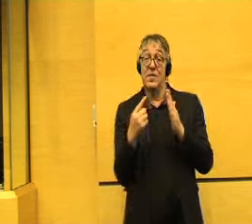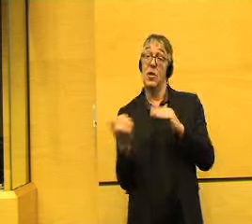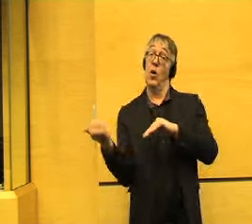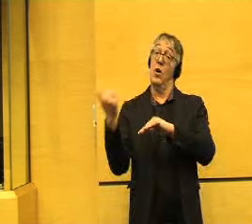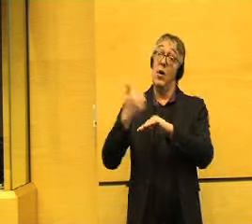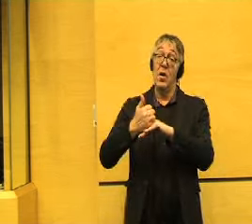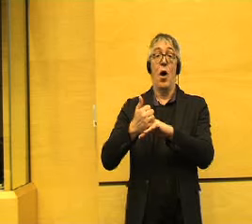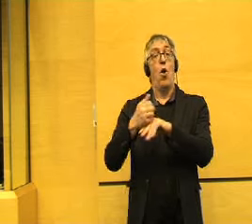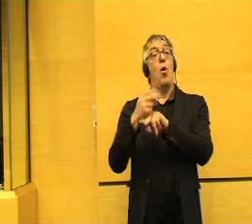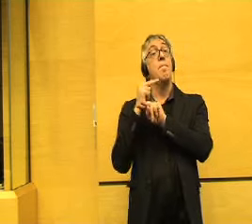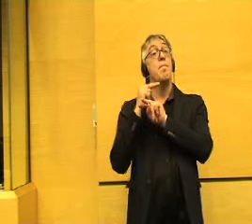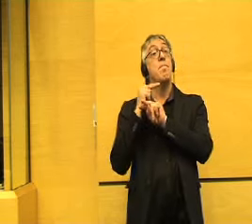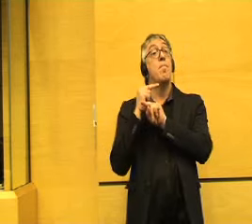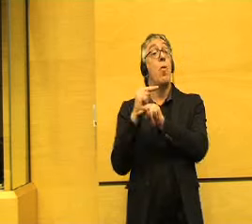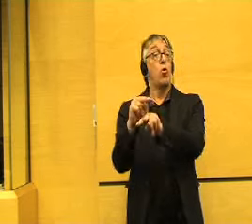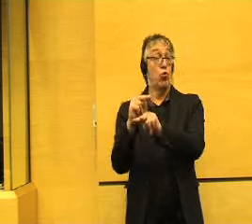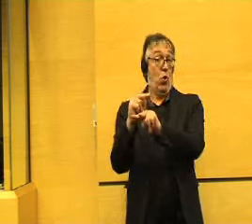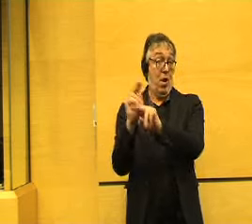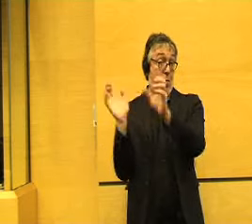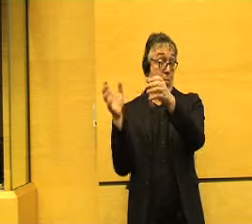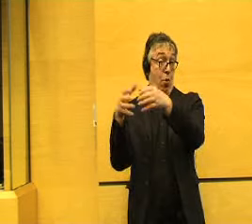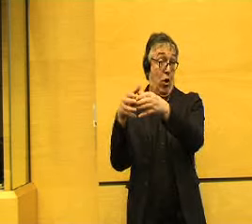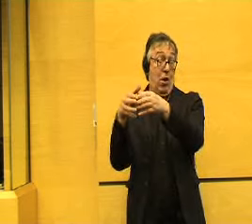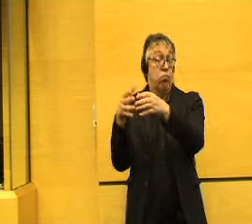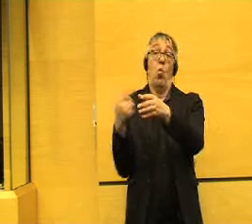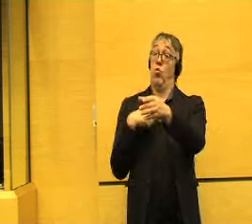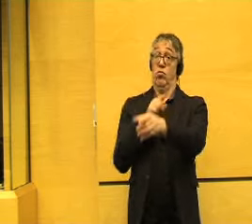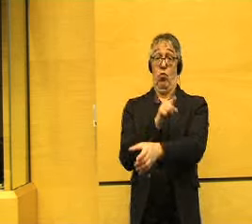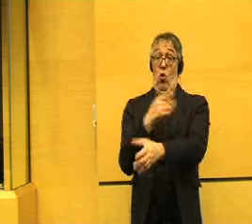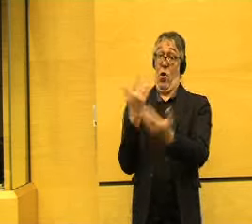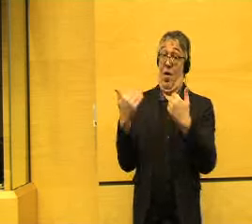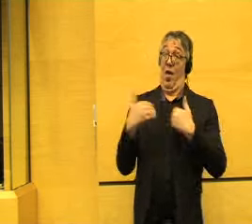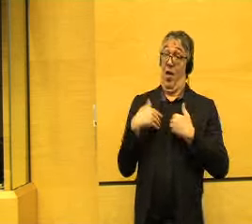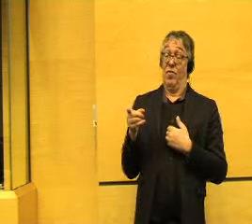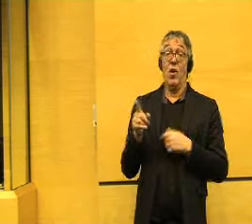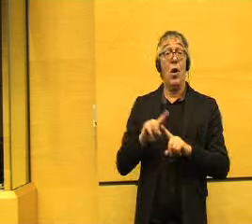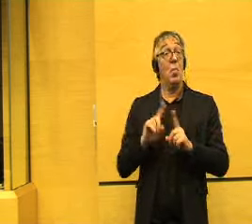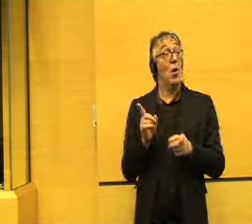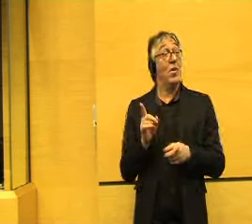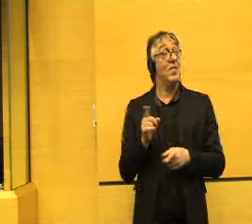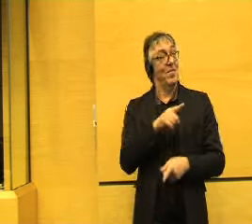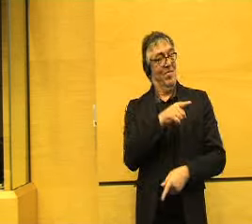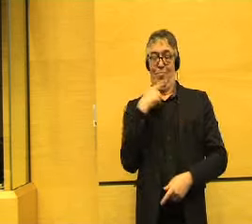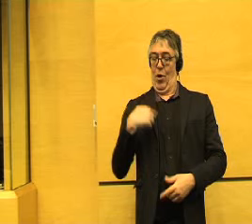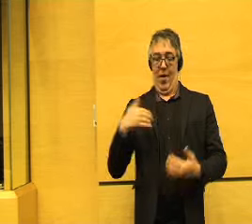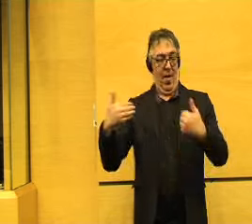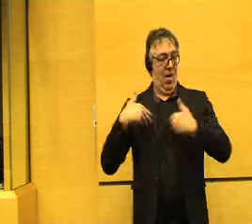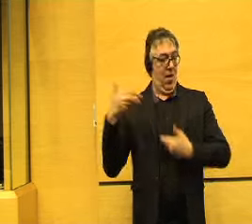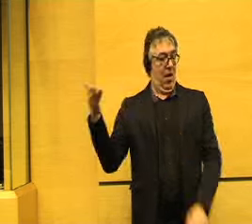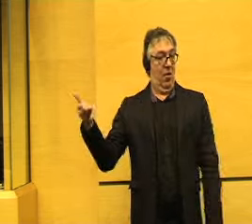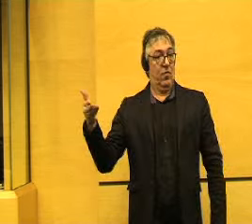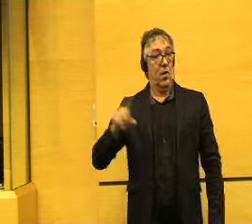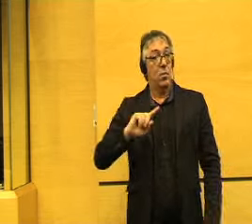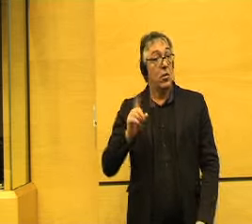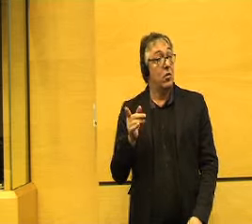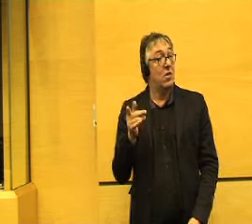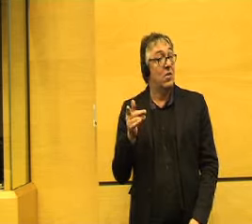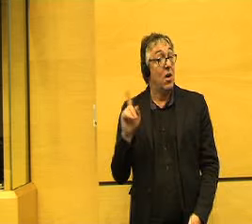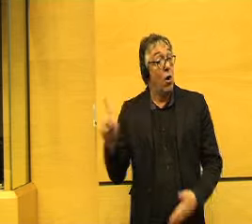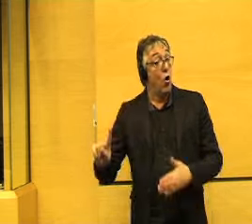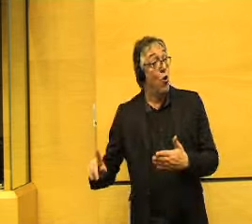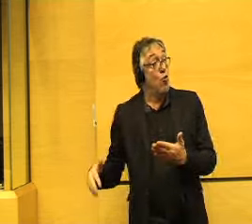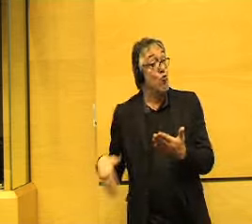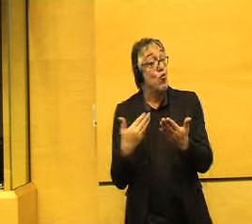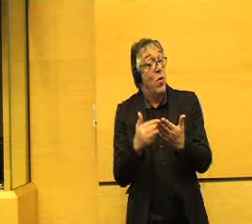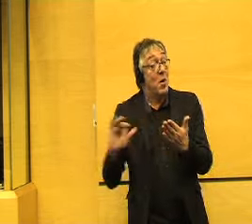different matter if, in fact, the recommendations of such a body are incorporated